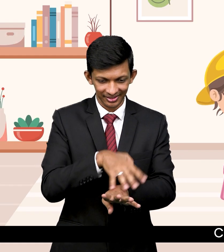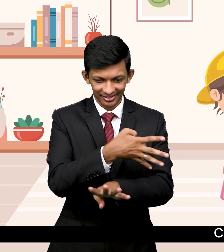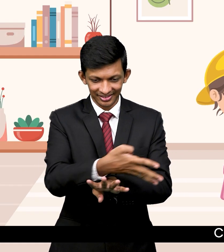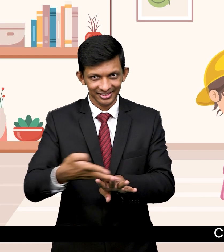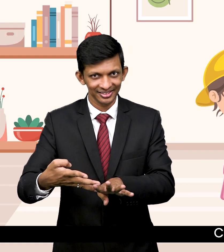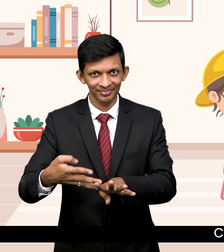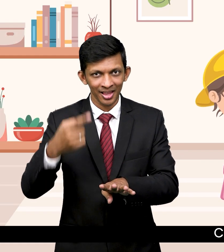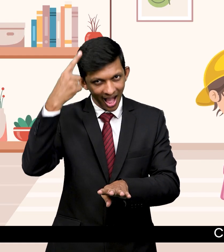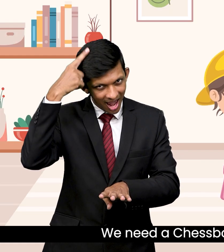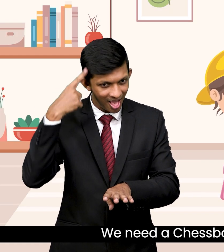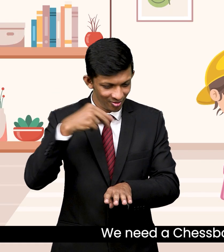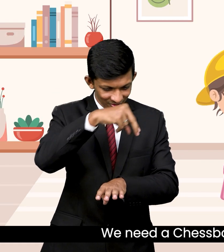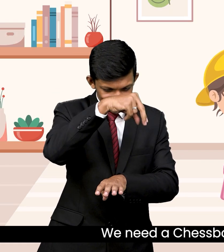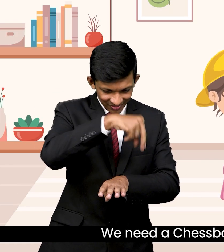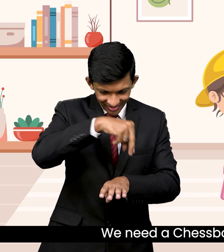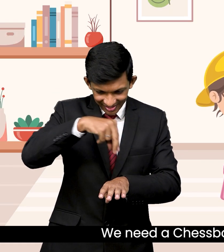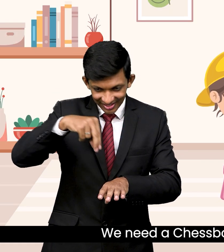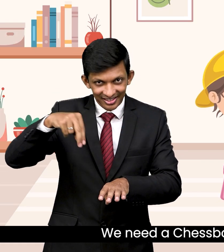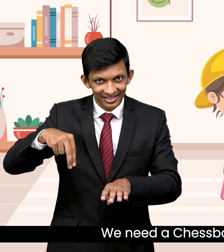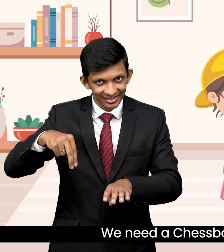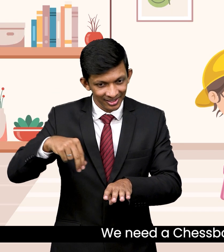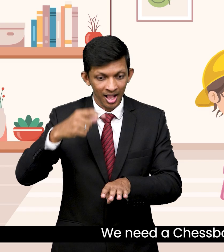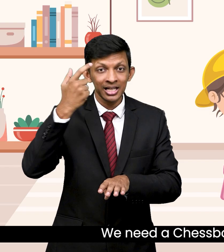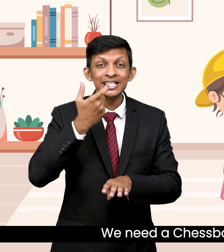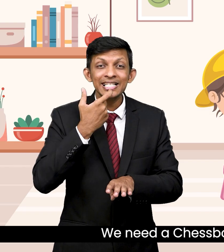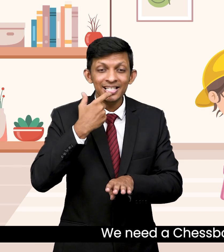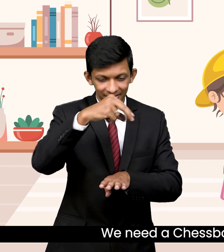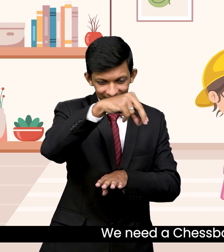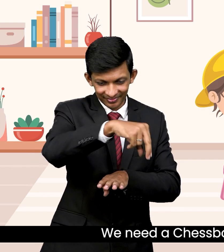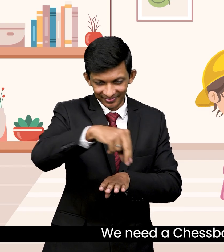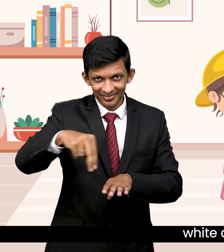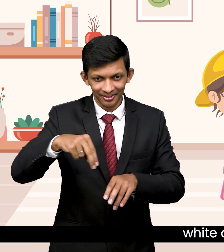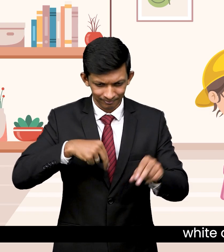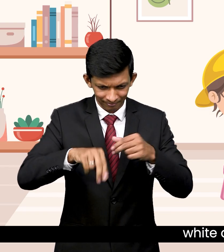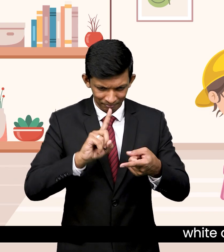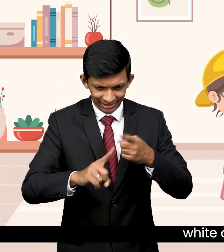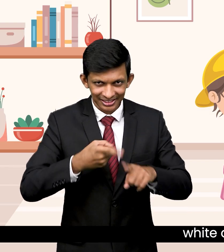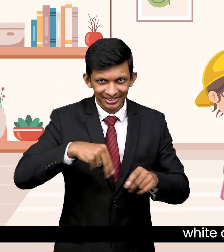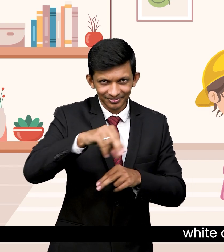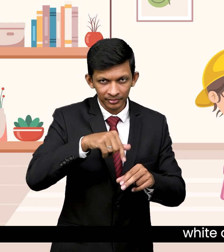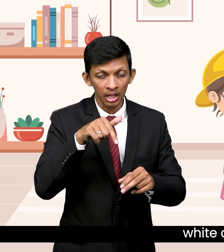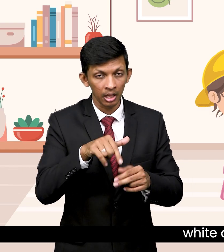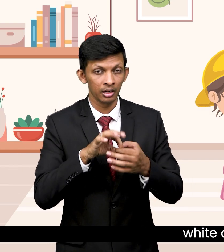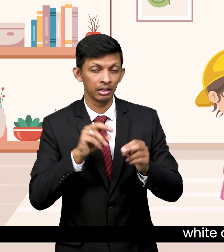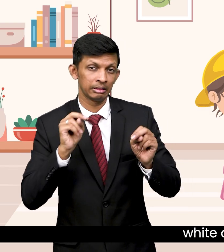Chess. We need a chess board and chess pieces, white and